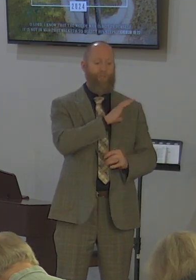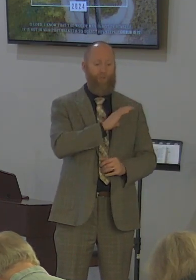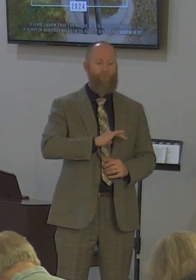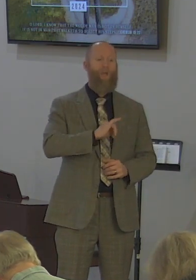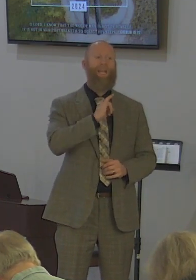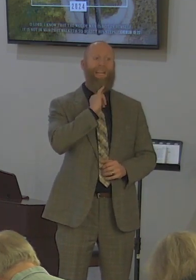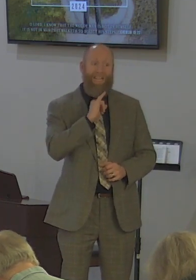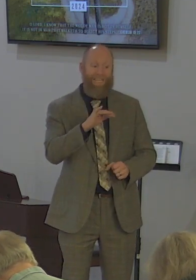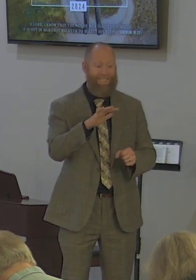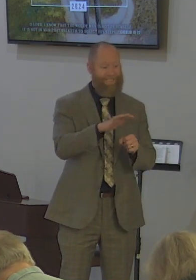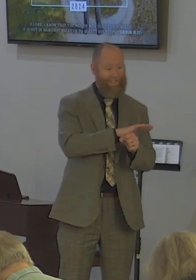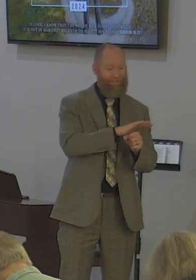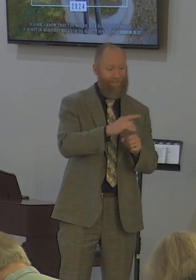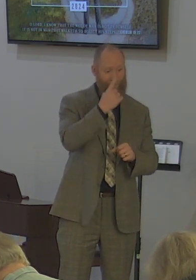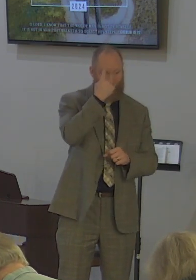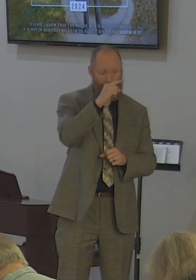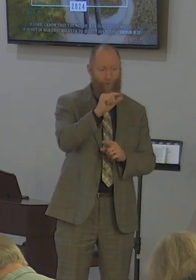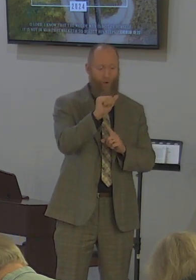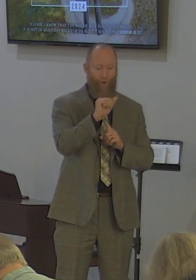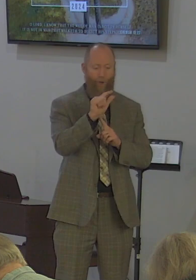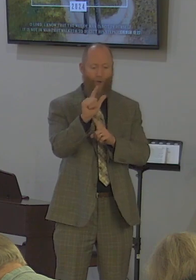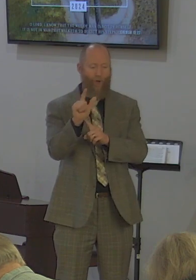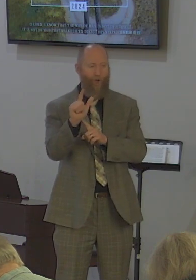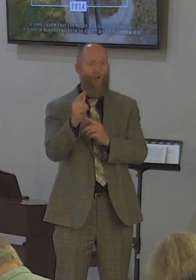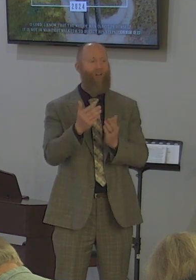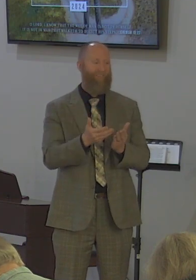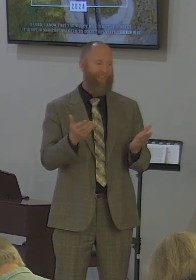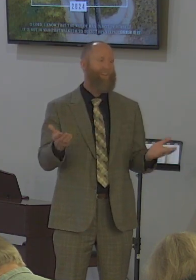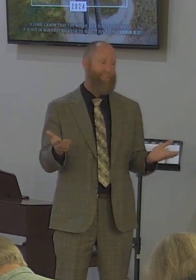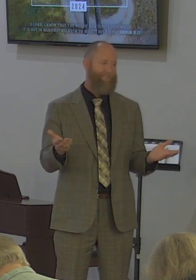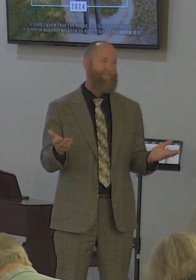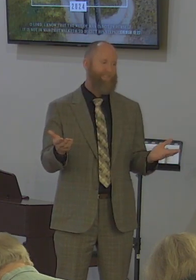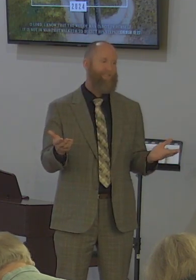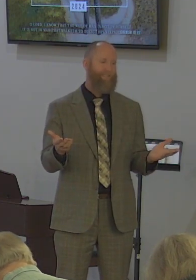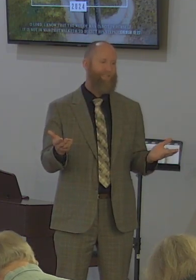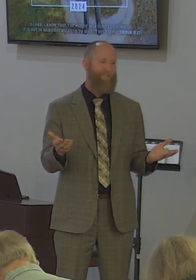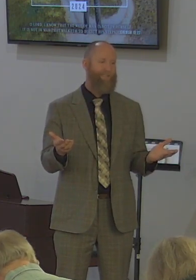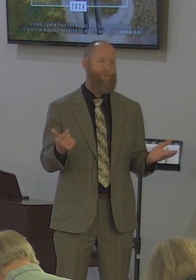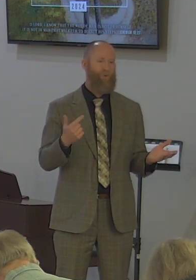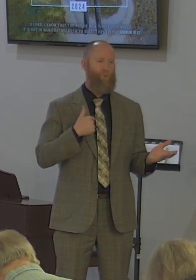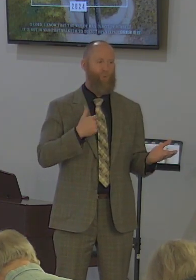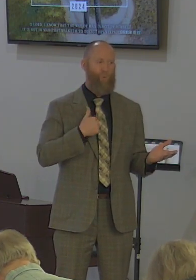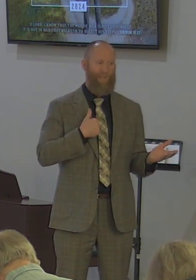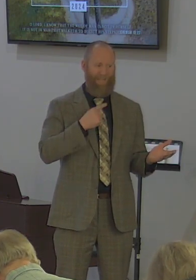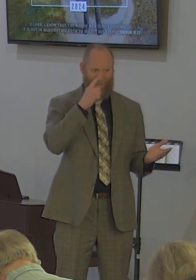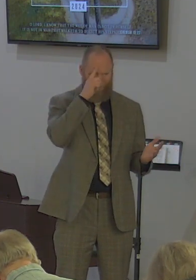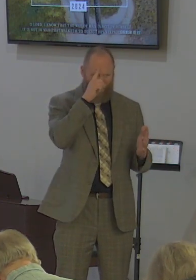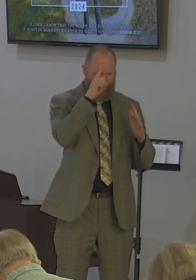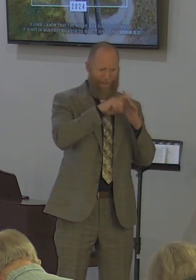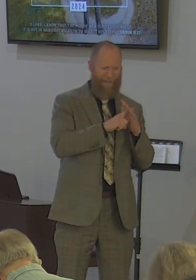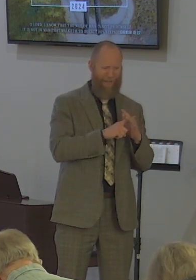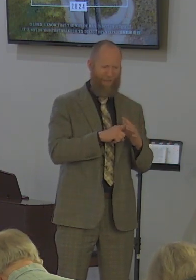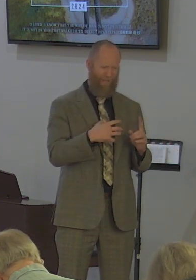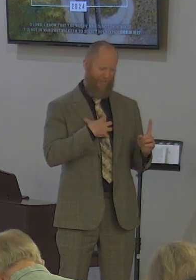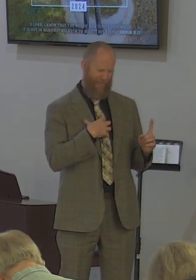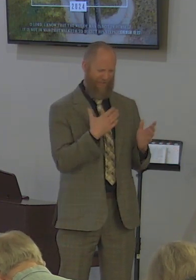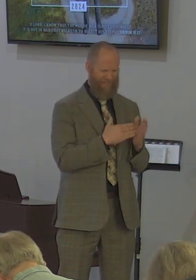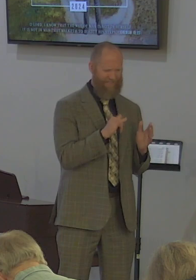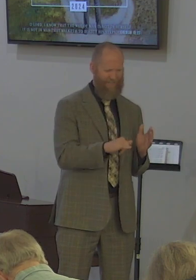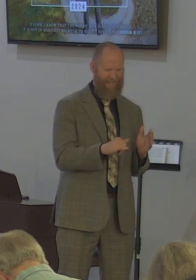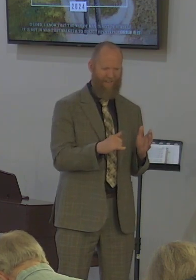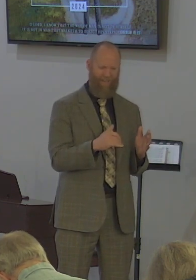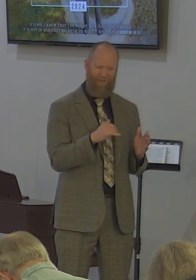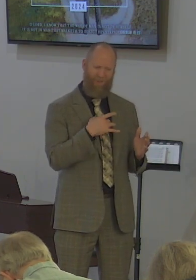things. And then by getting down on your knees and the things that you found insufficient, begin to thank God for them until